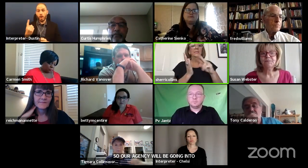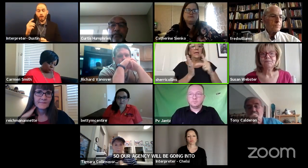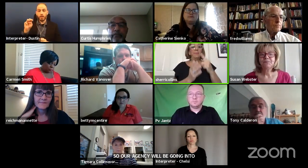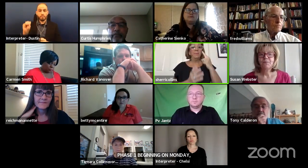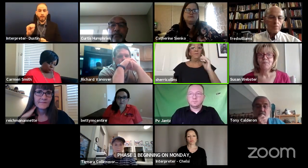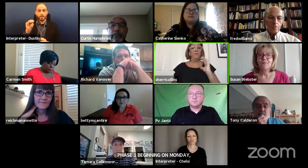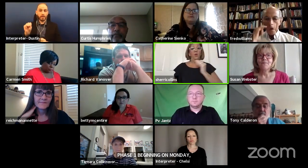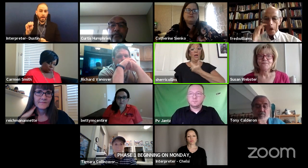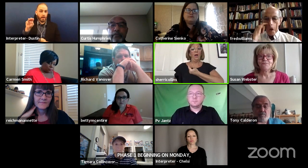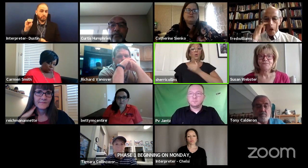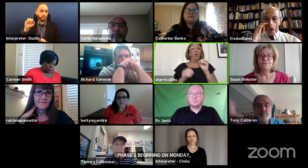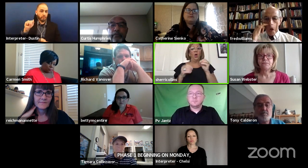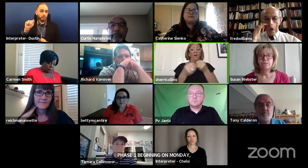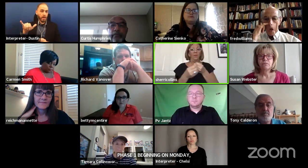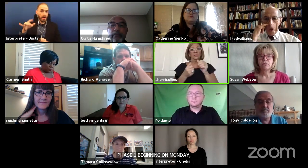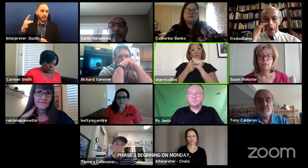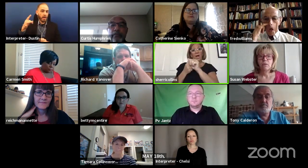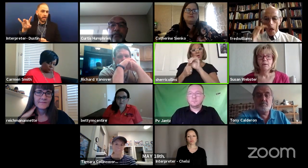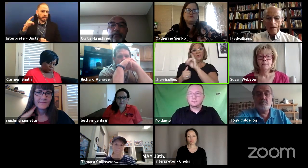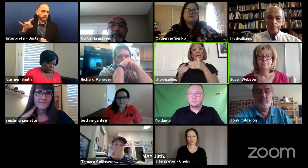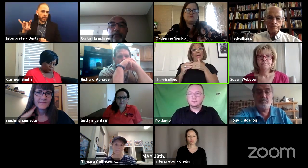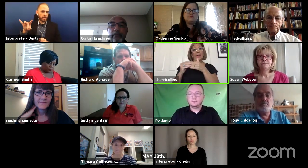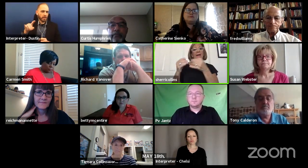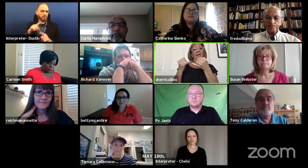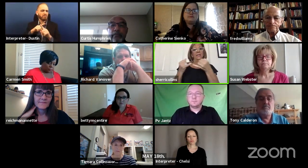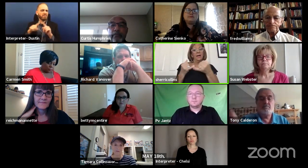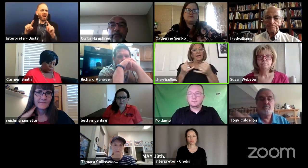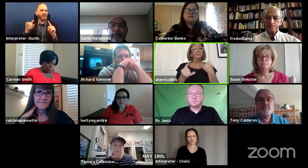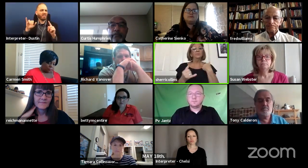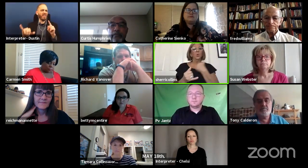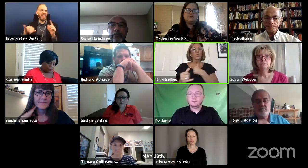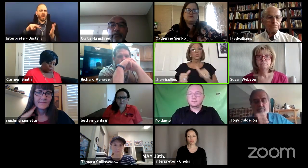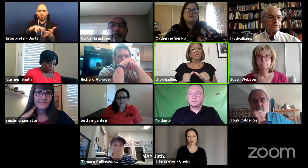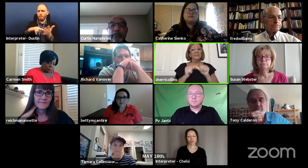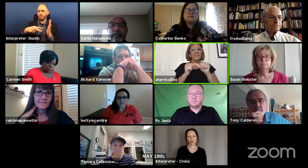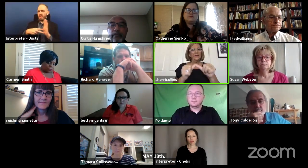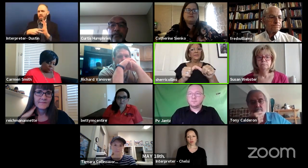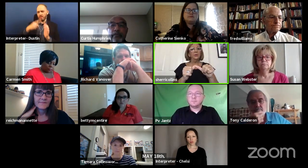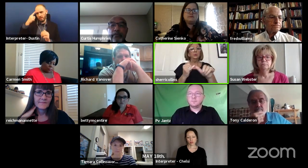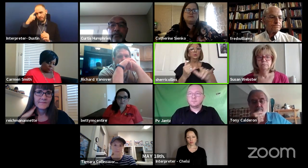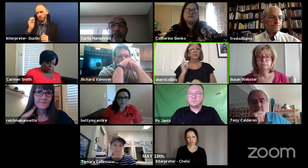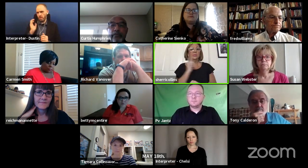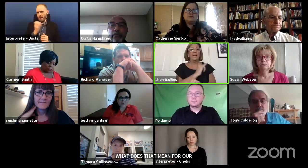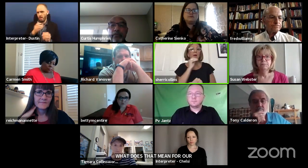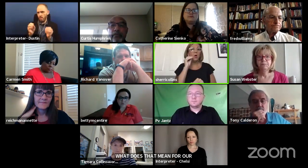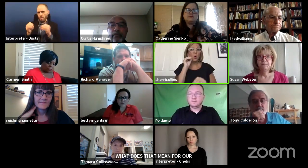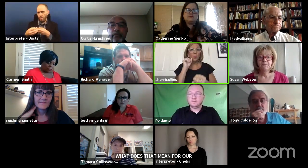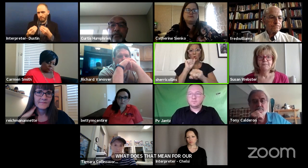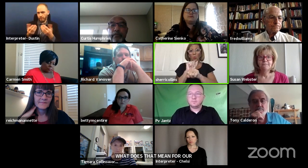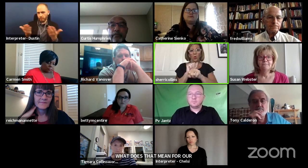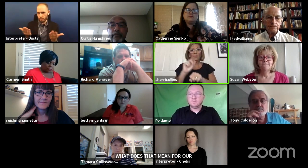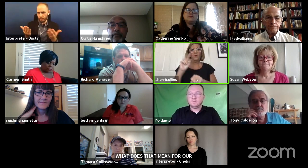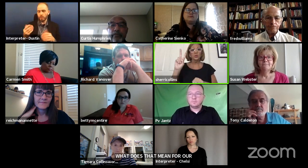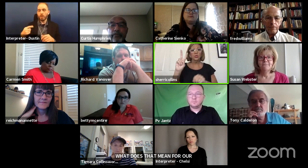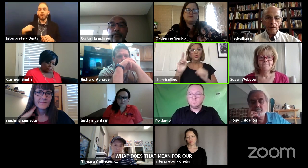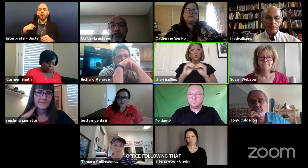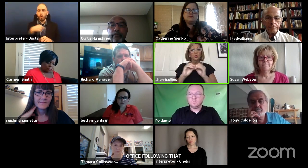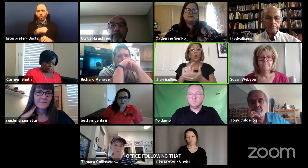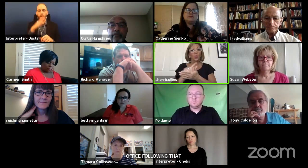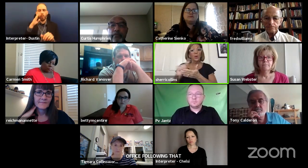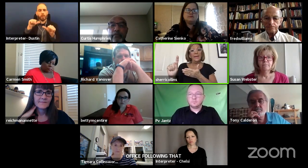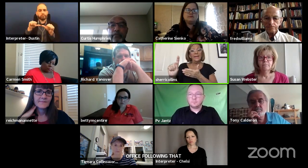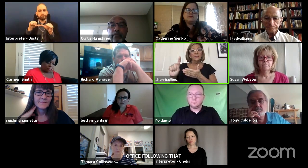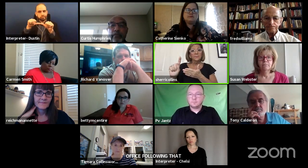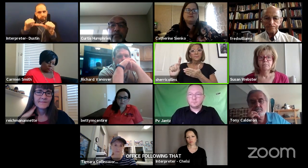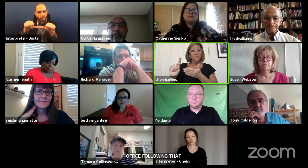What does that mean for our office? Following that guideline, we will continue to stay home, work for 2